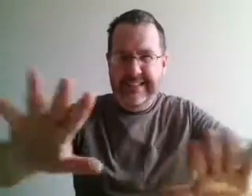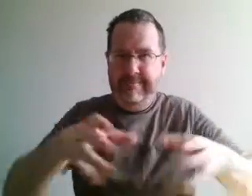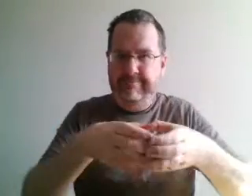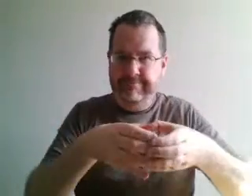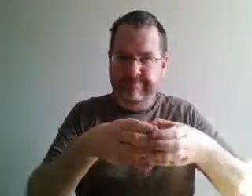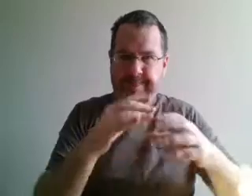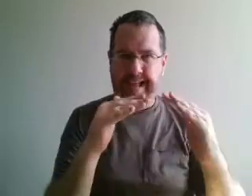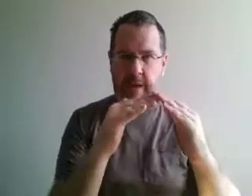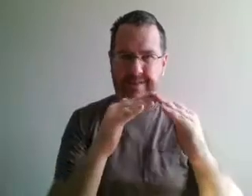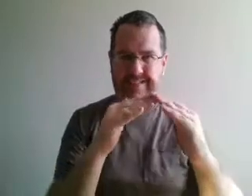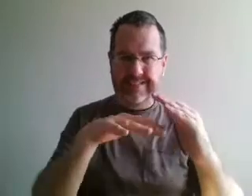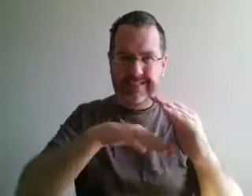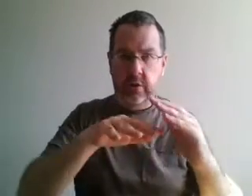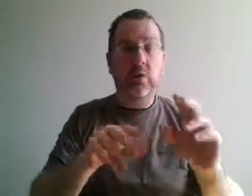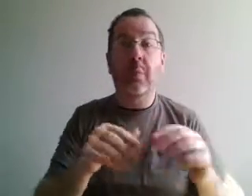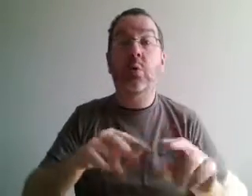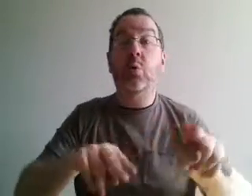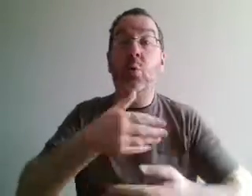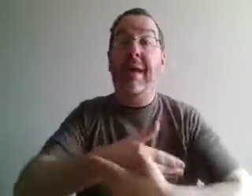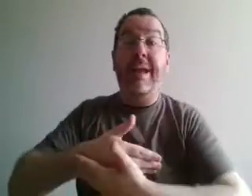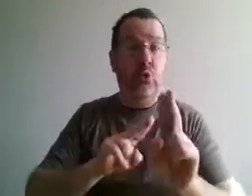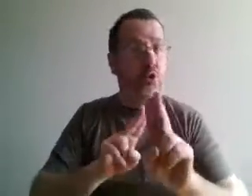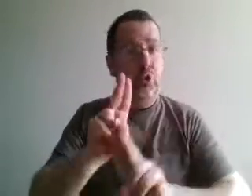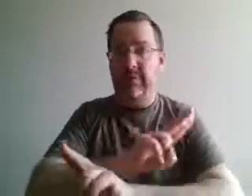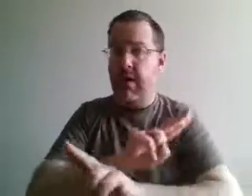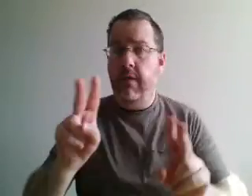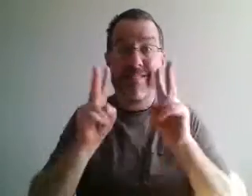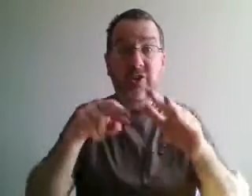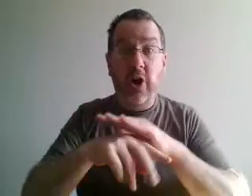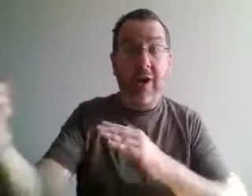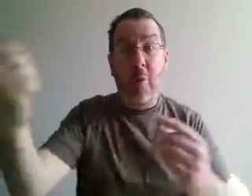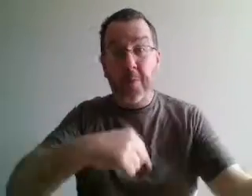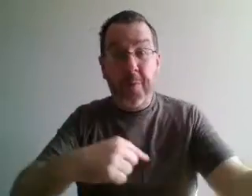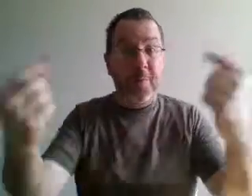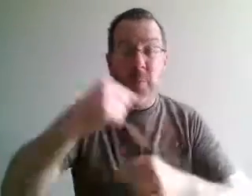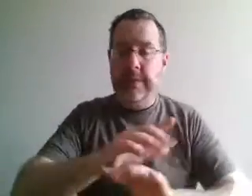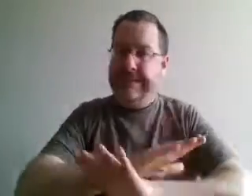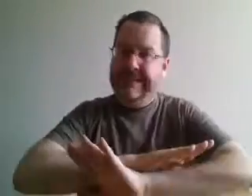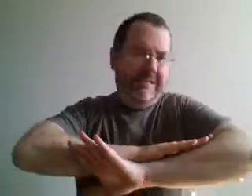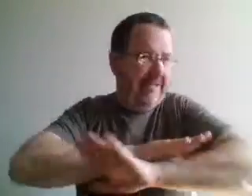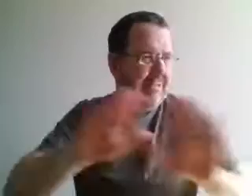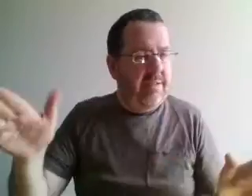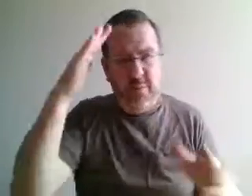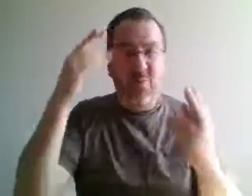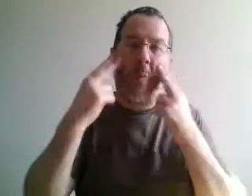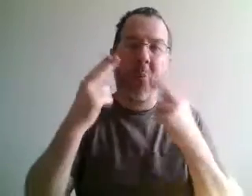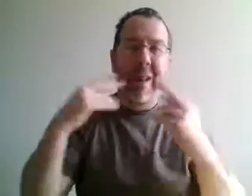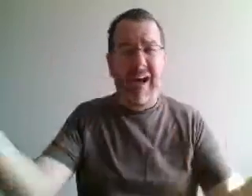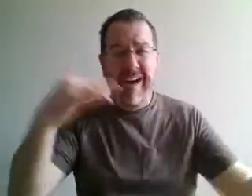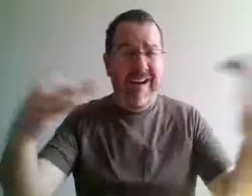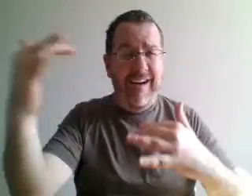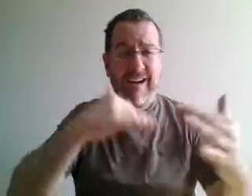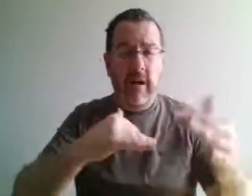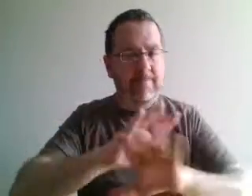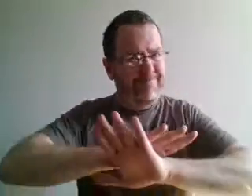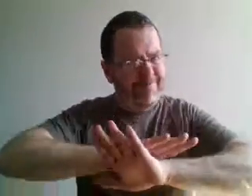a whole raft of visitors coming, and normally when you have a new baby, everyone descends on the house, so that definitely should not happen. But if there's a specific one